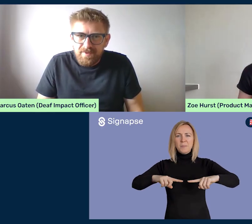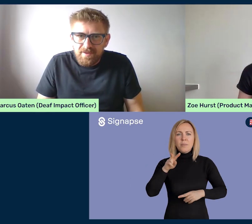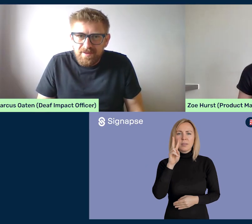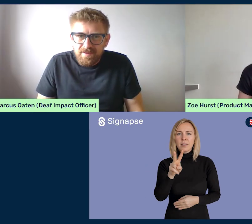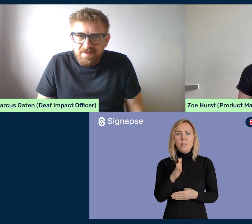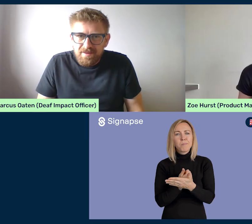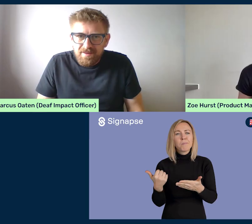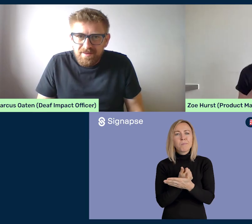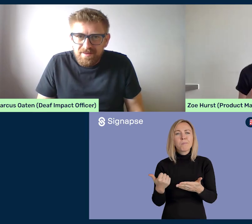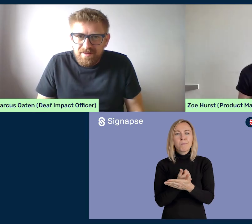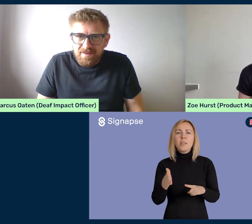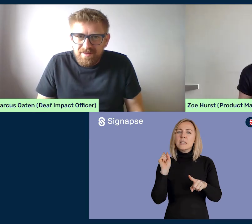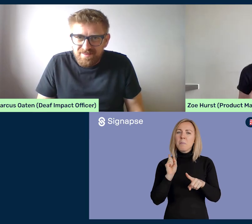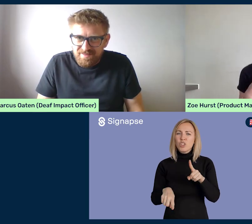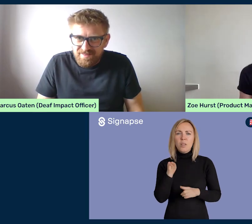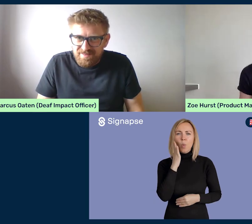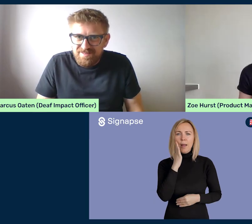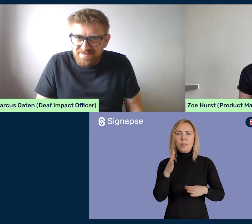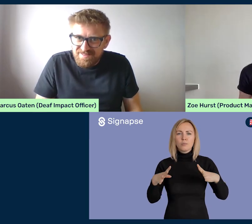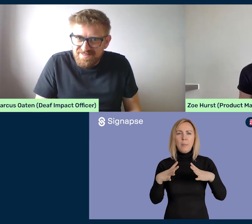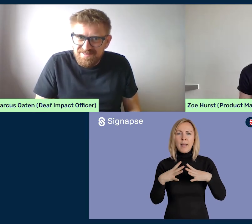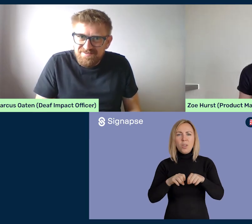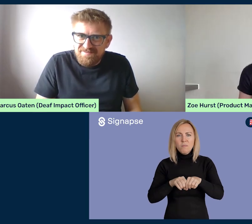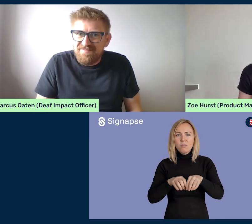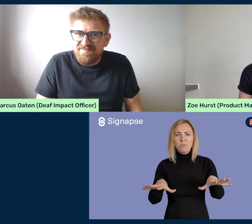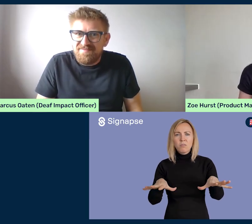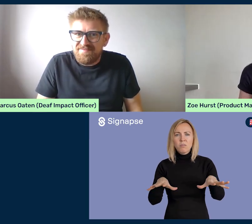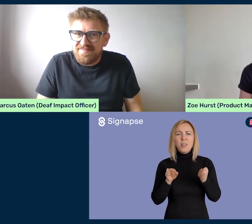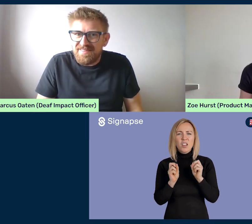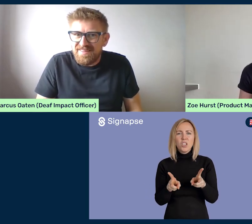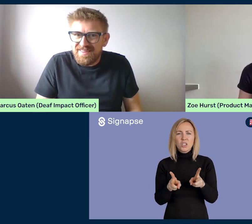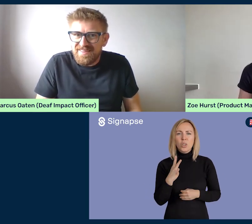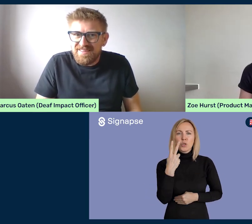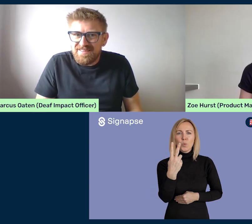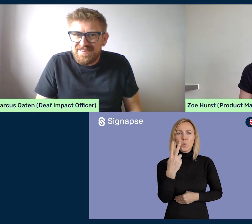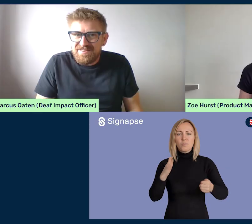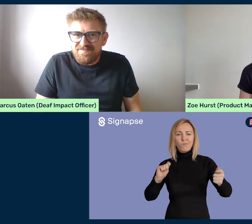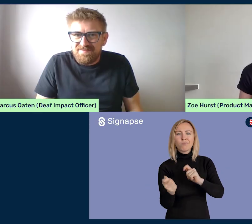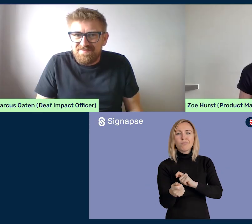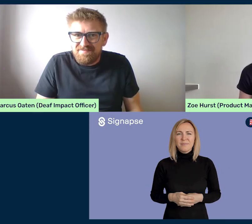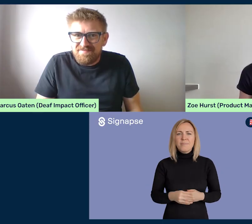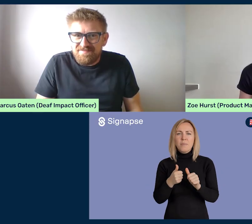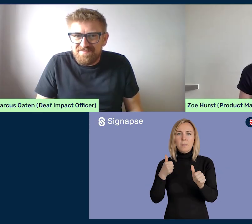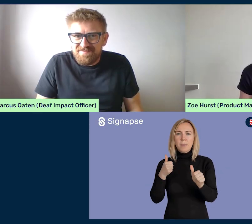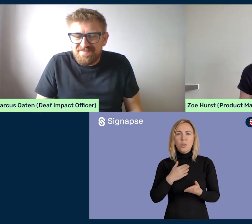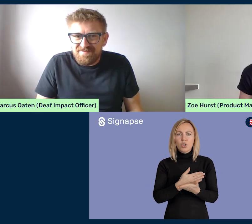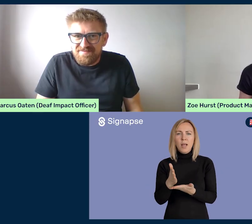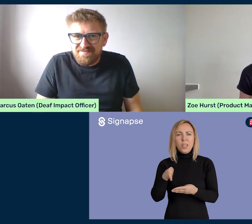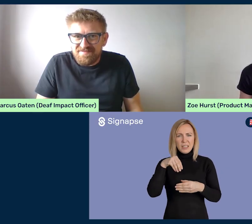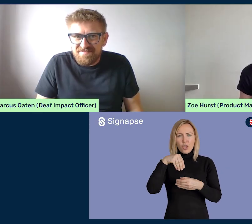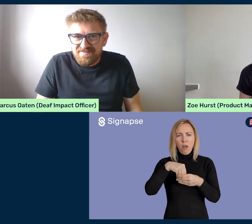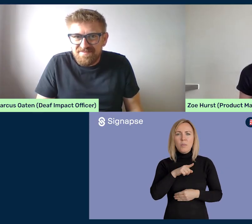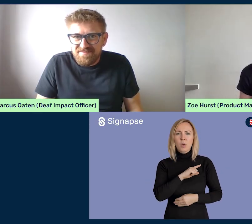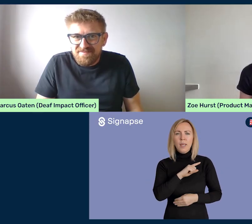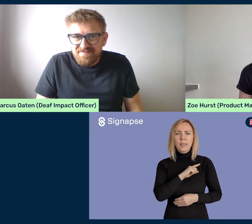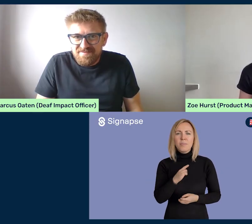of regularly. Especially when we started doing all the changes to the version 2, it was kind of shared a lot internally, like to